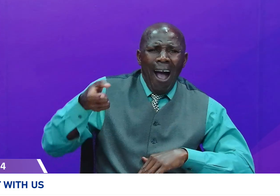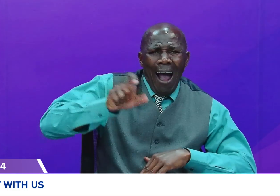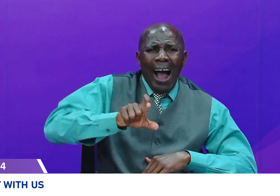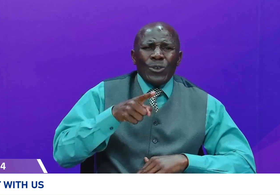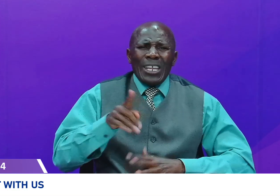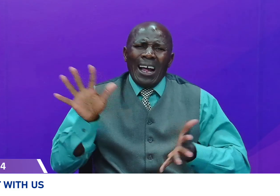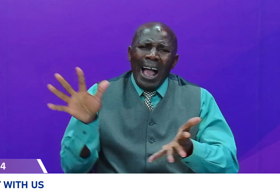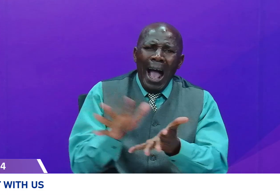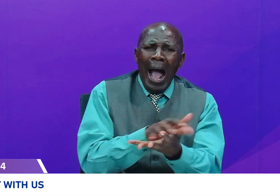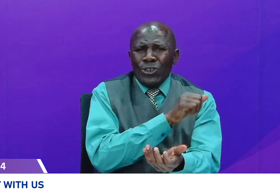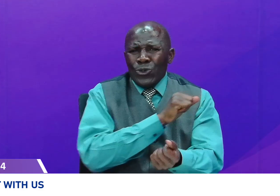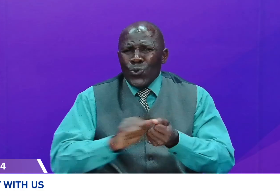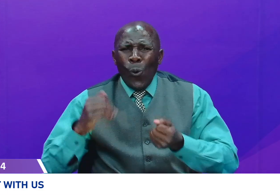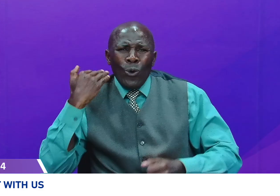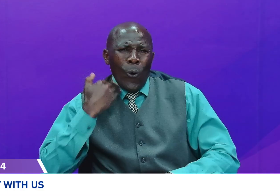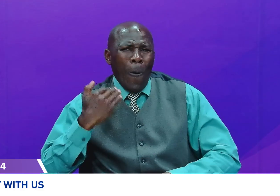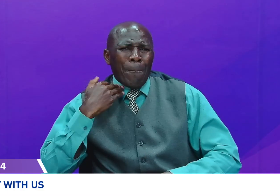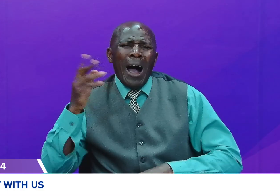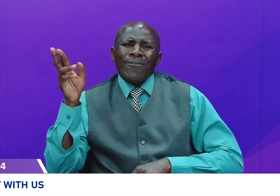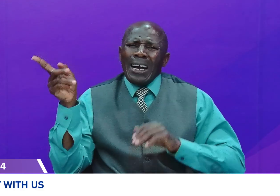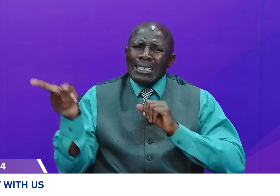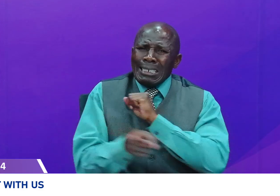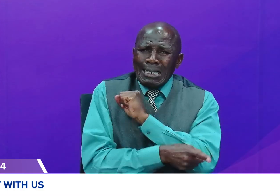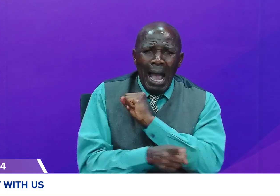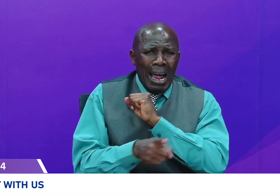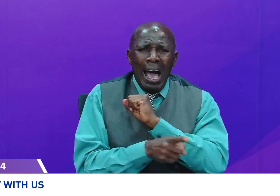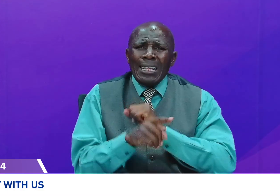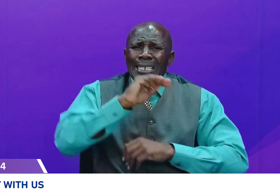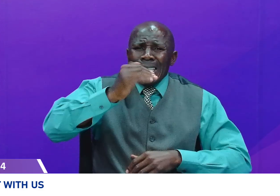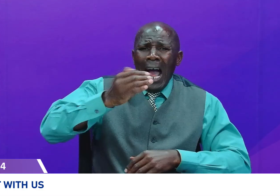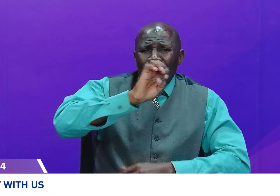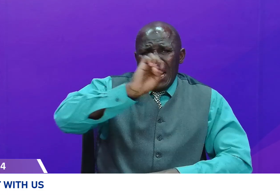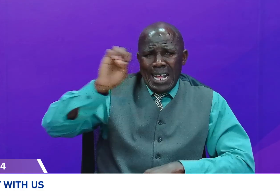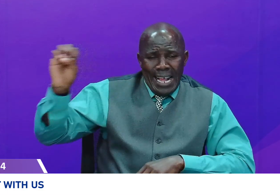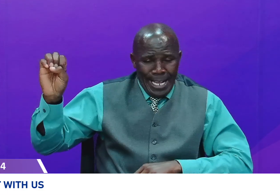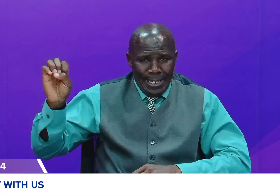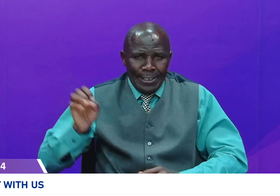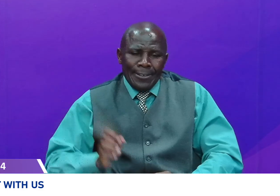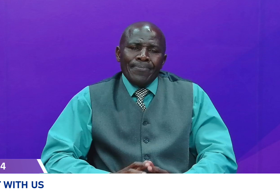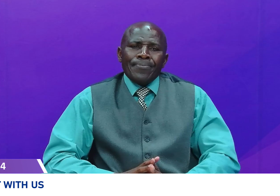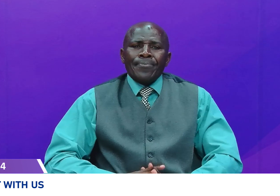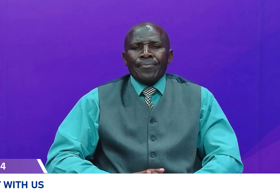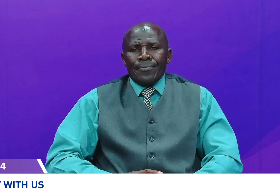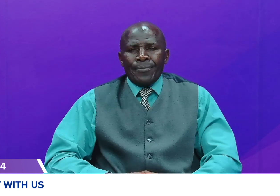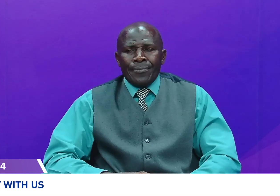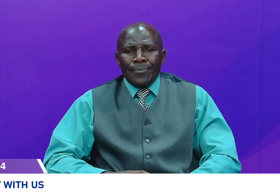Police secured custodial orders to aid investigations into Kubiti's death as